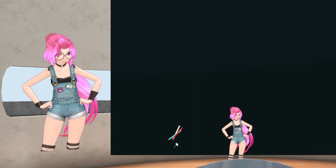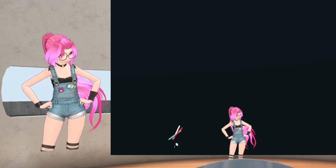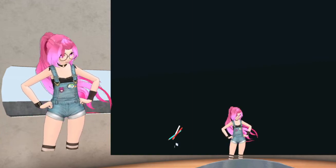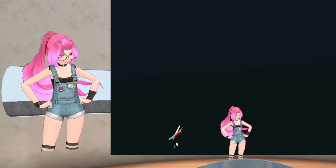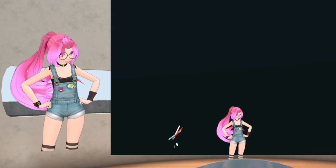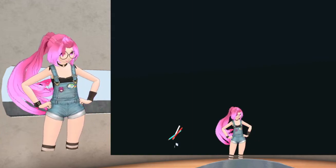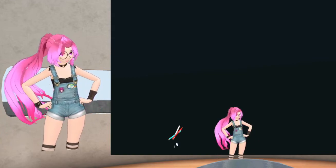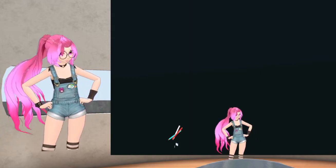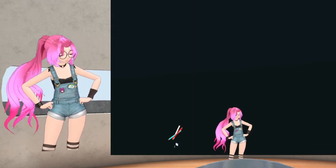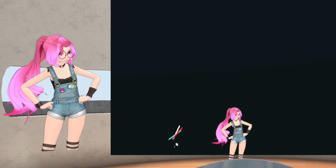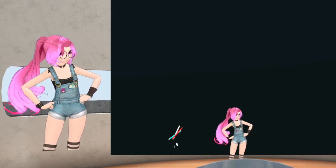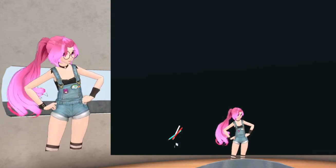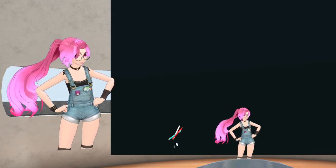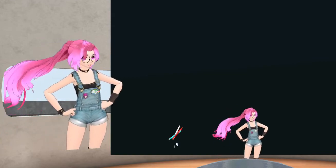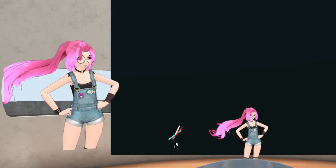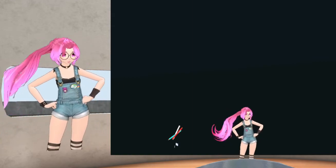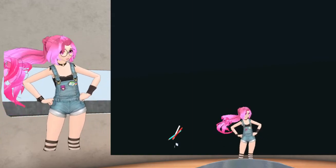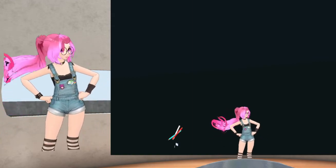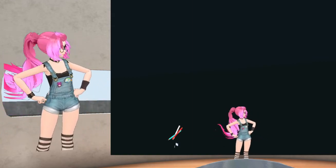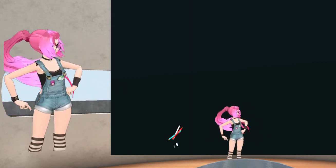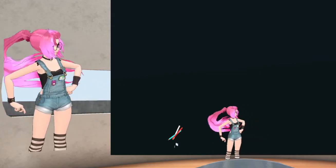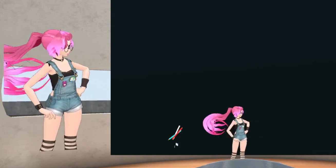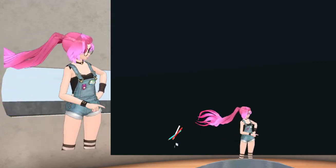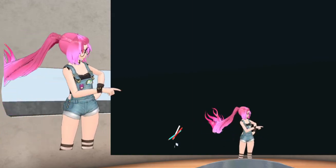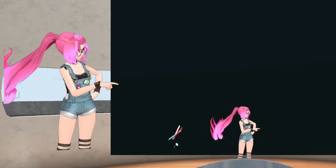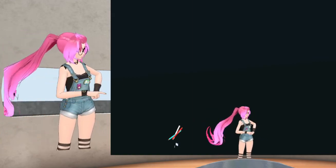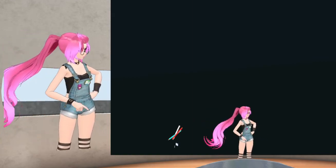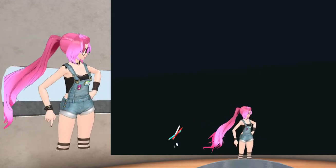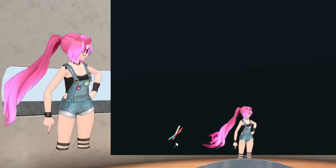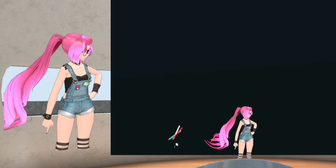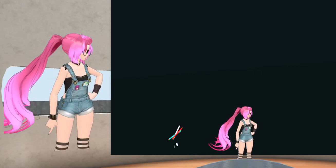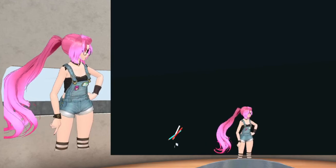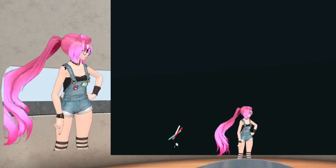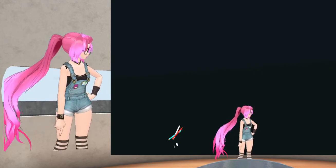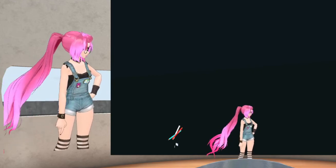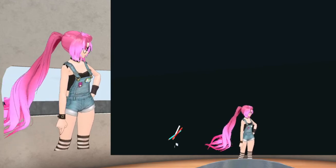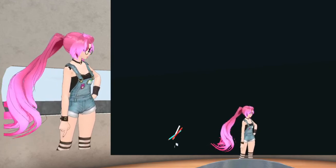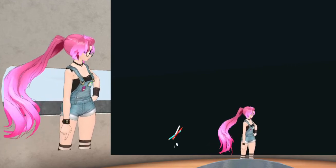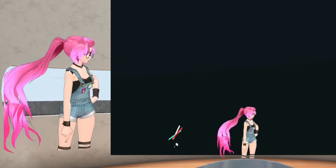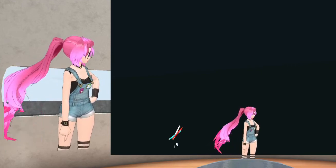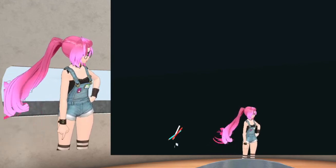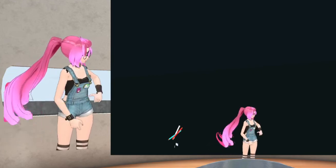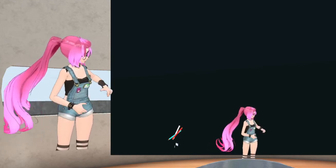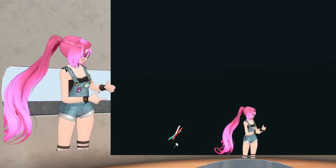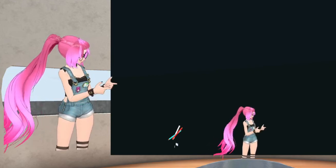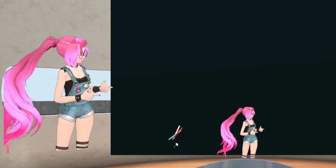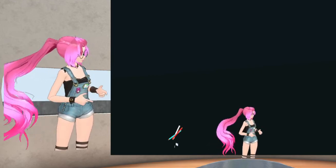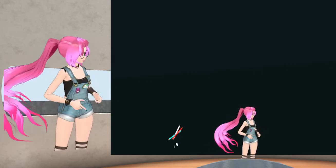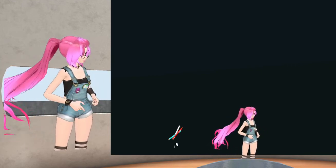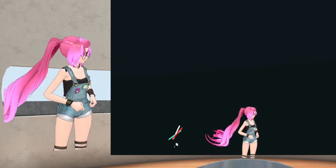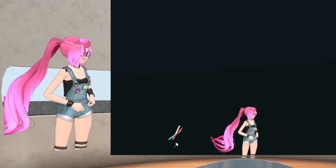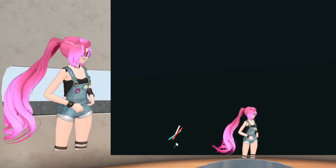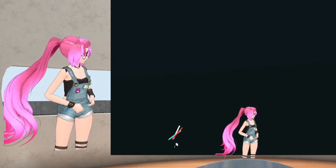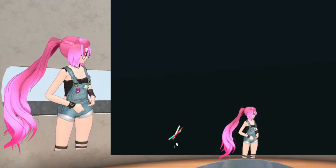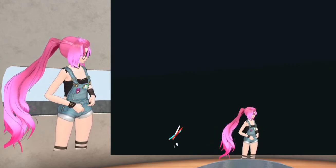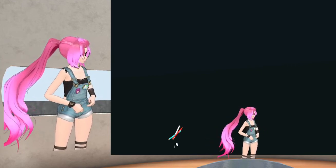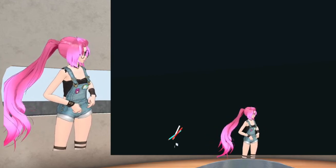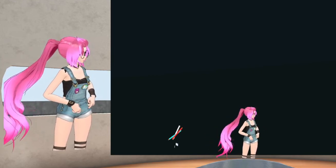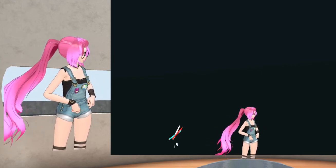No, I refuse. Just don't do it. Yeah. Just search it up. Google for Yep. a reason.